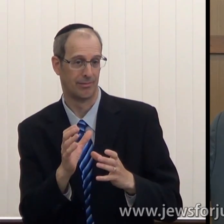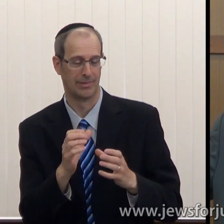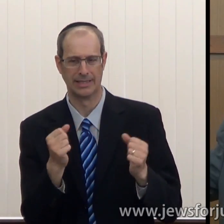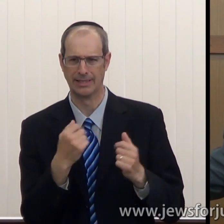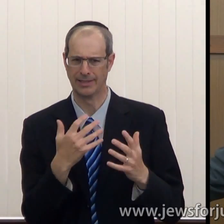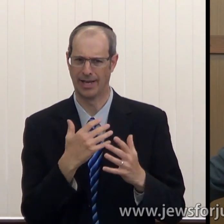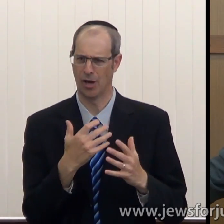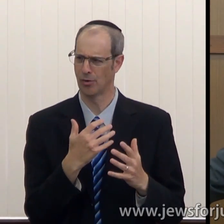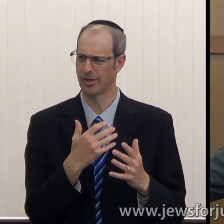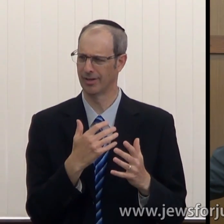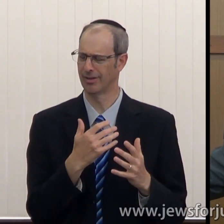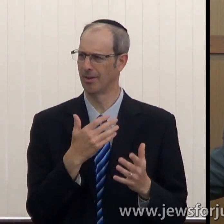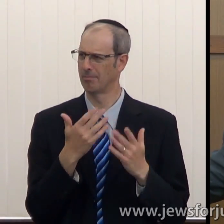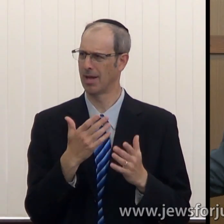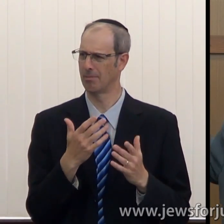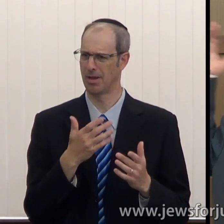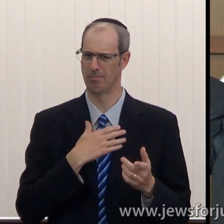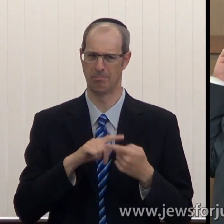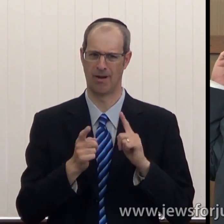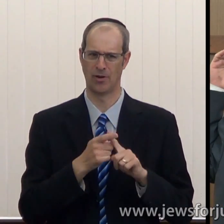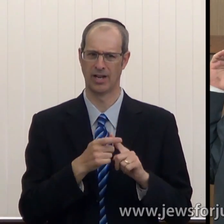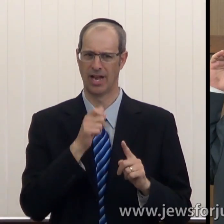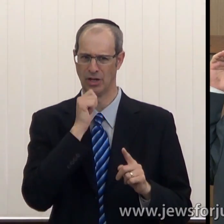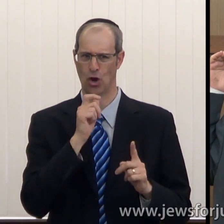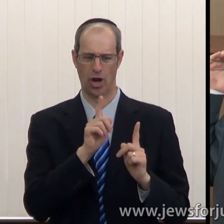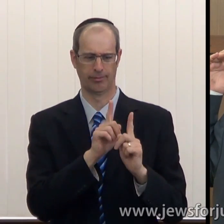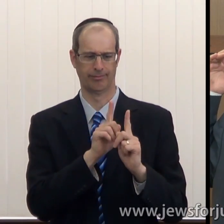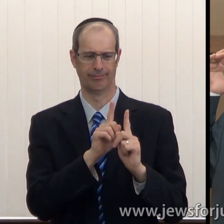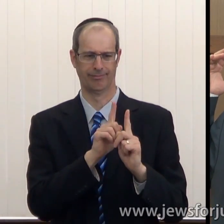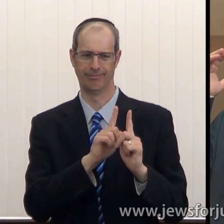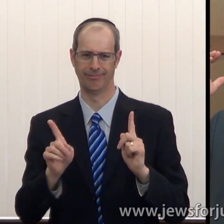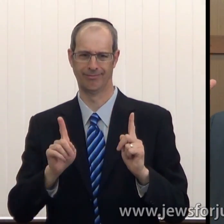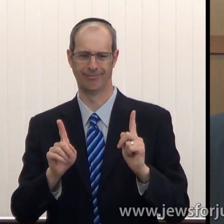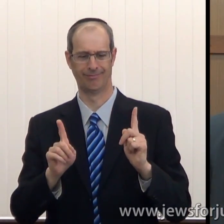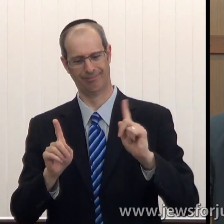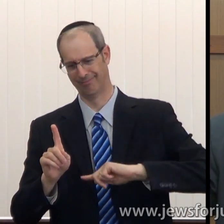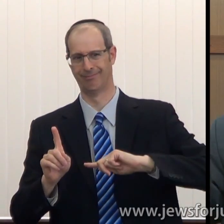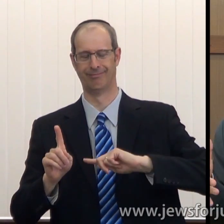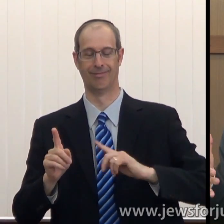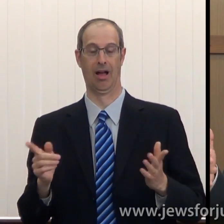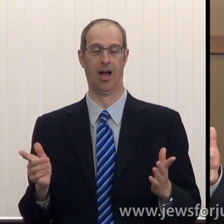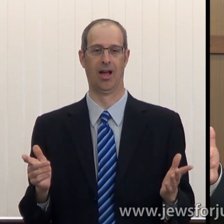and maybe my friend is not going to be there and I'm going to smack my head into the floor.